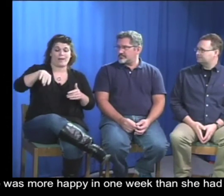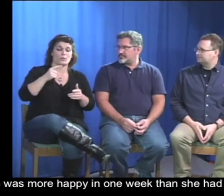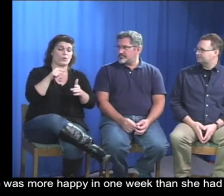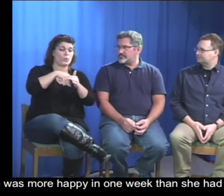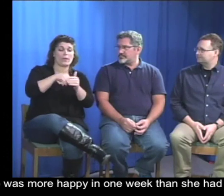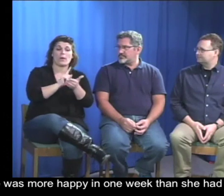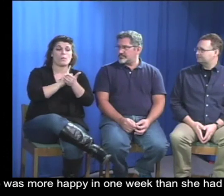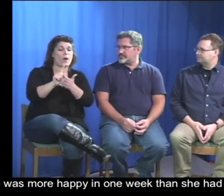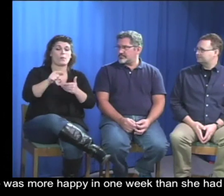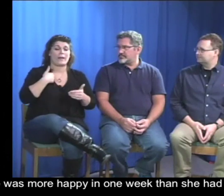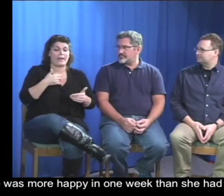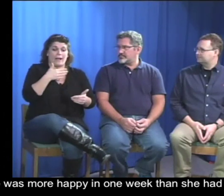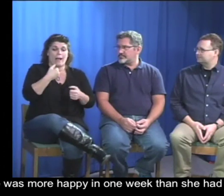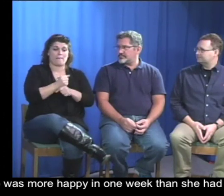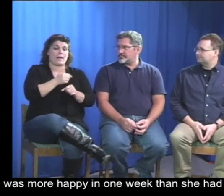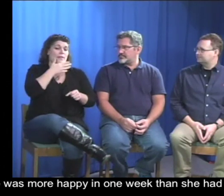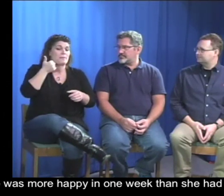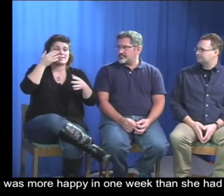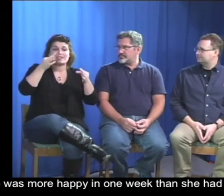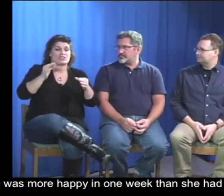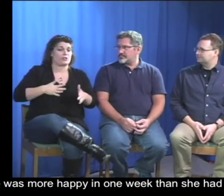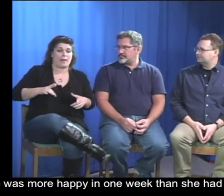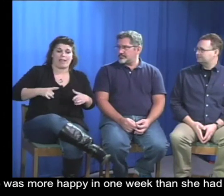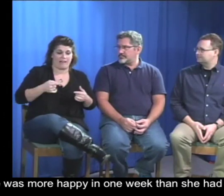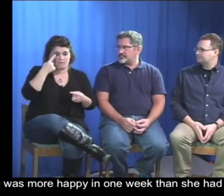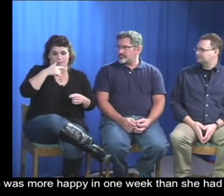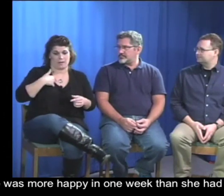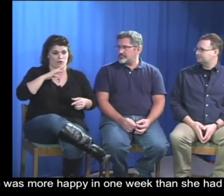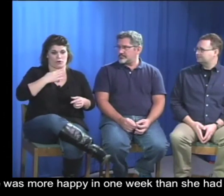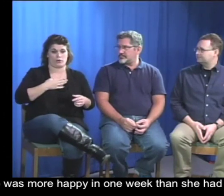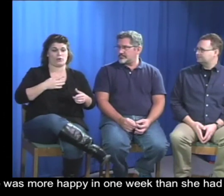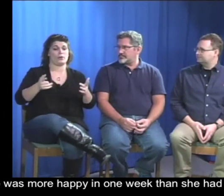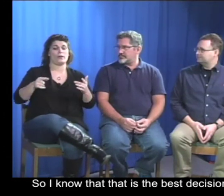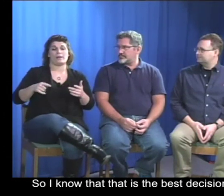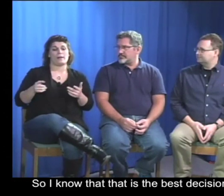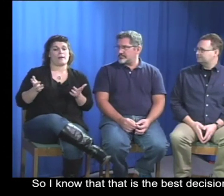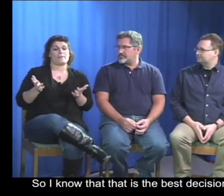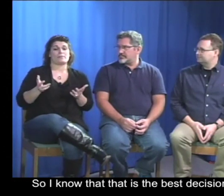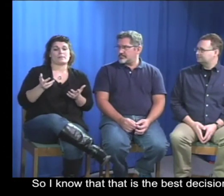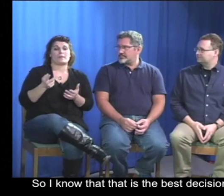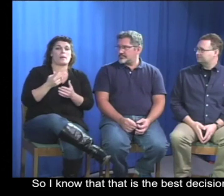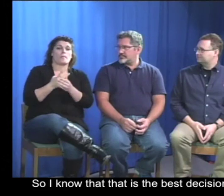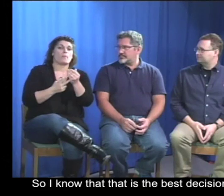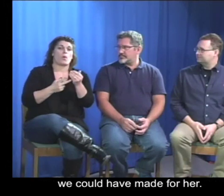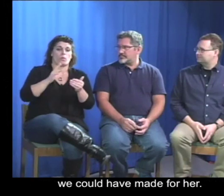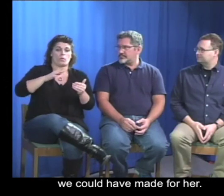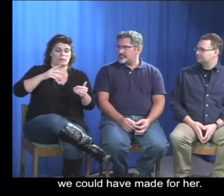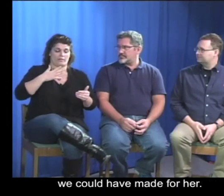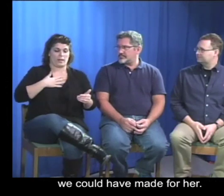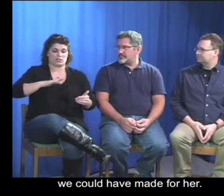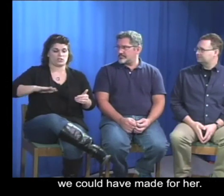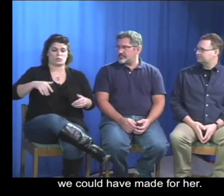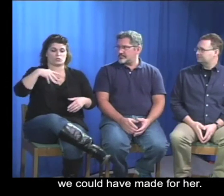happy in 1 week than she had been, so I know that that's the best decision we could have made for her. Both of